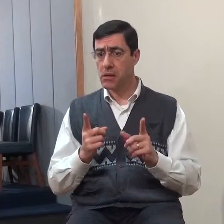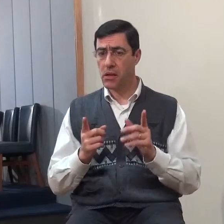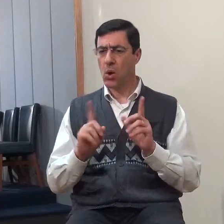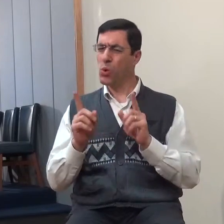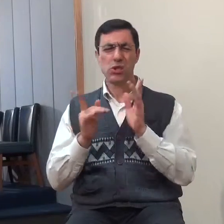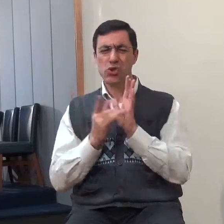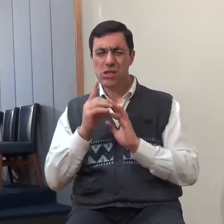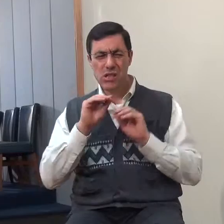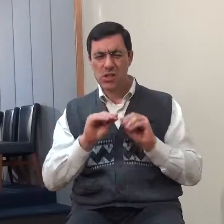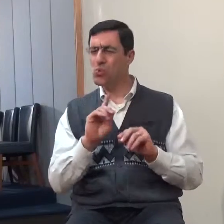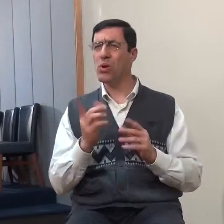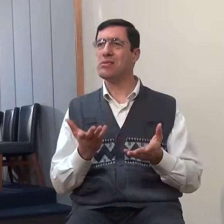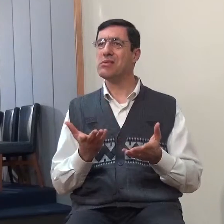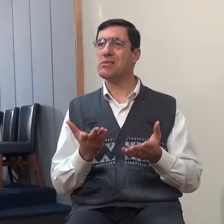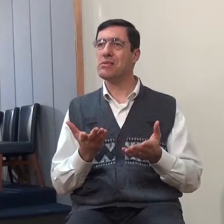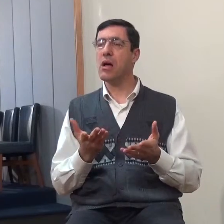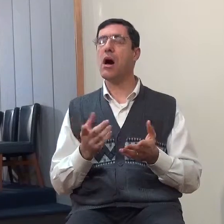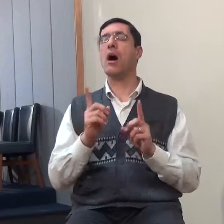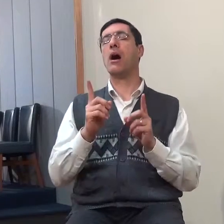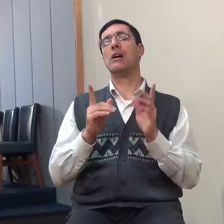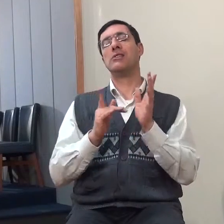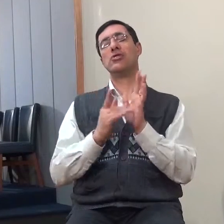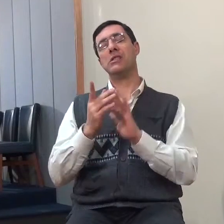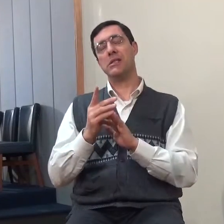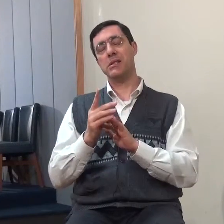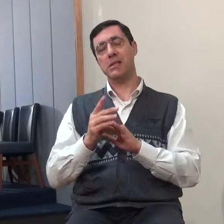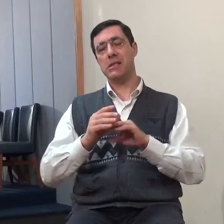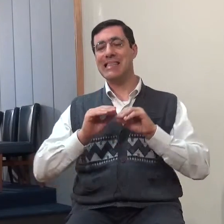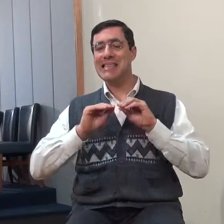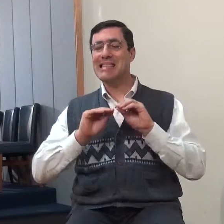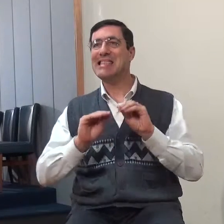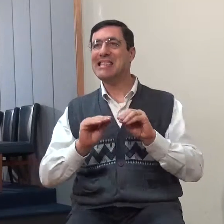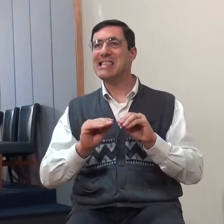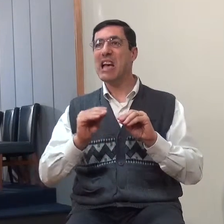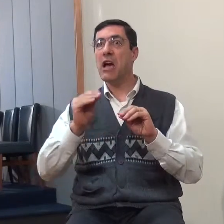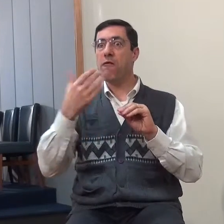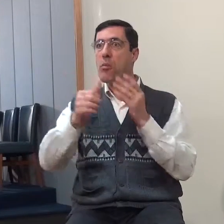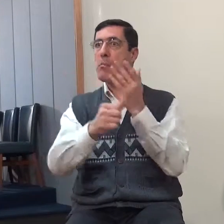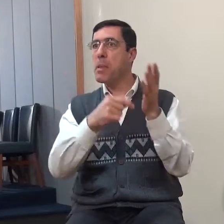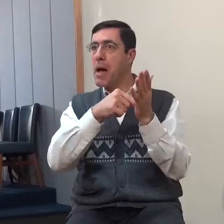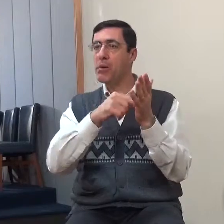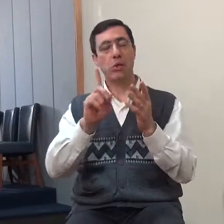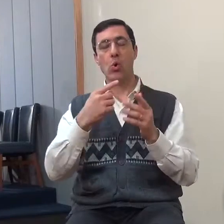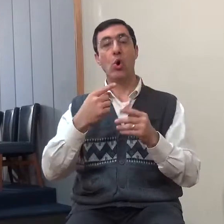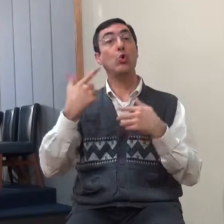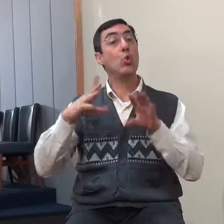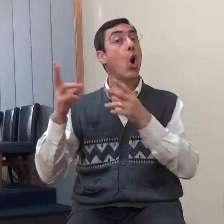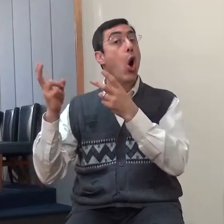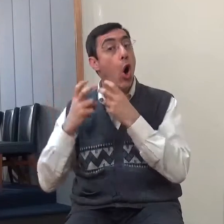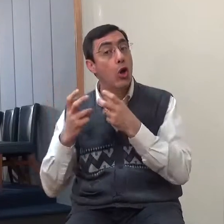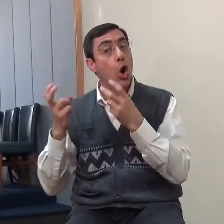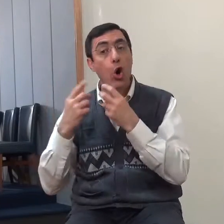He's referring to the traditional teaching of the Jews, not what is in the scripture, but what it has